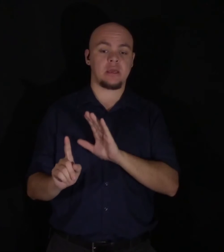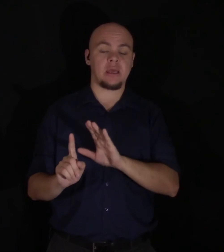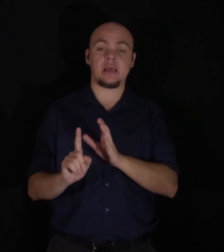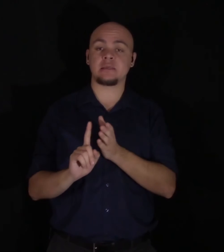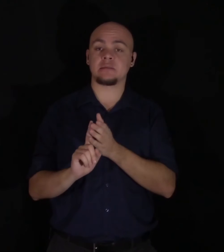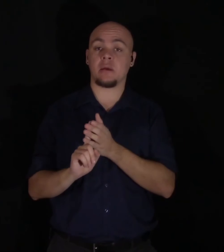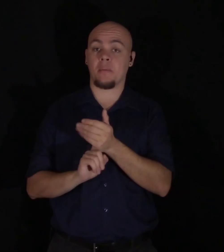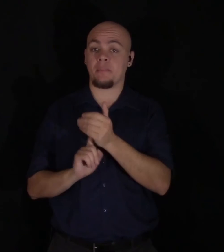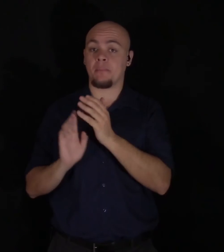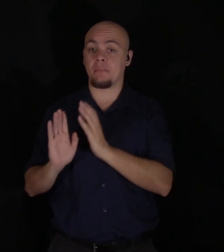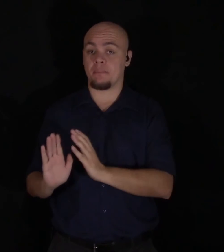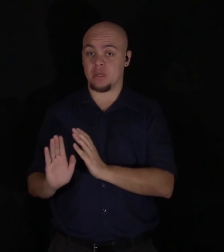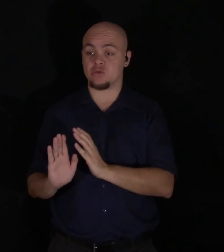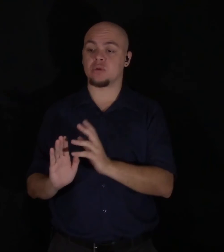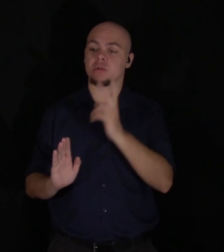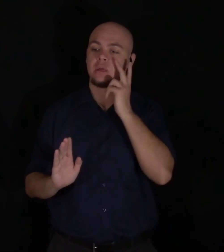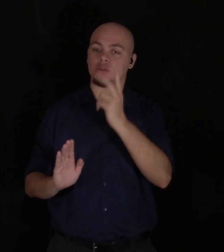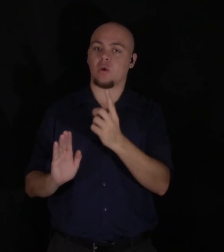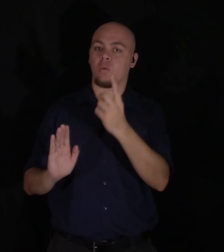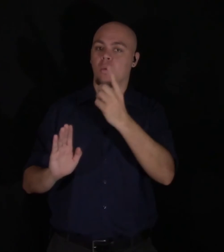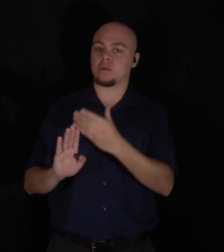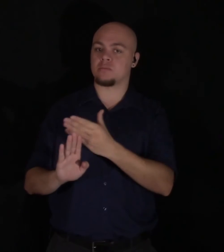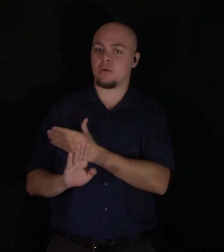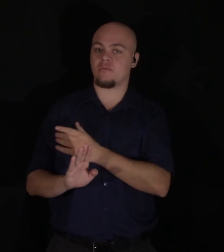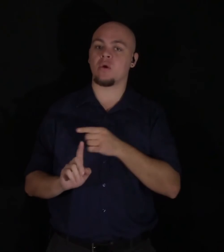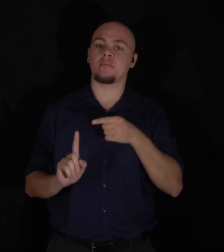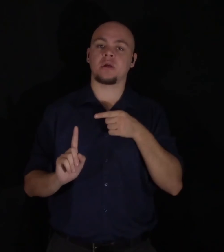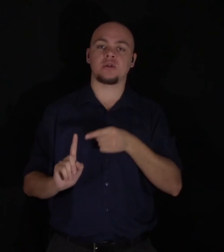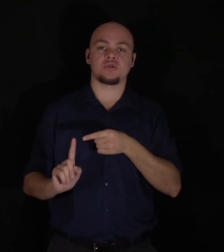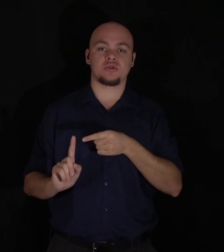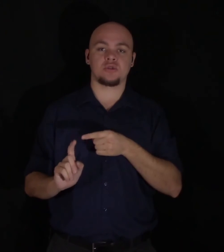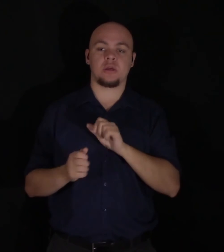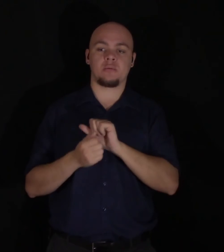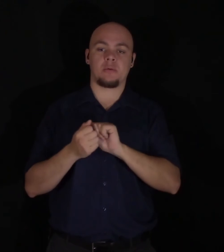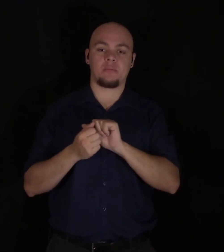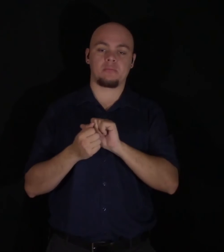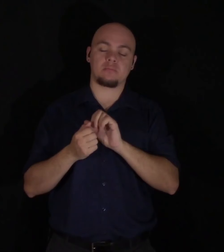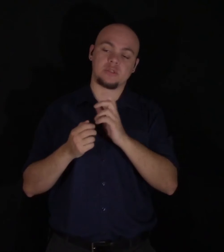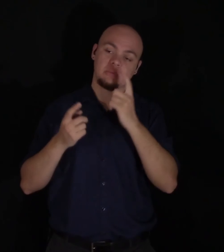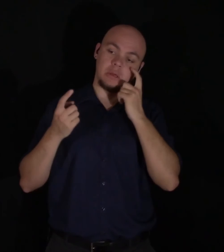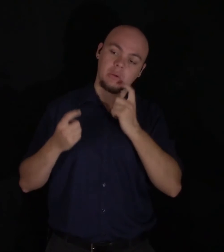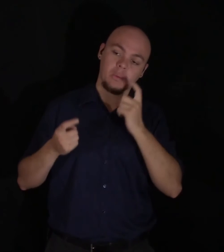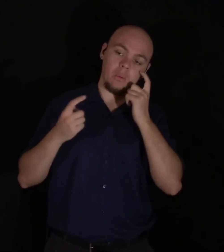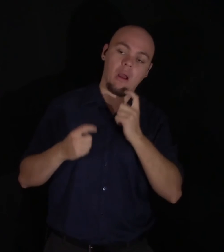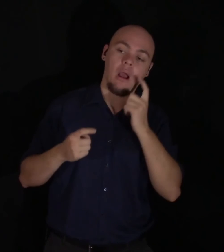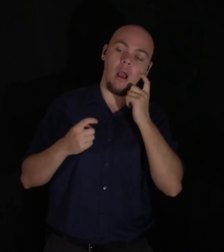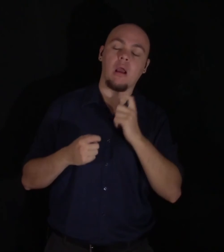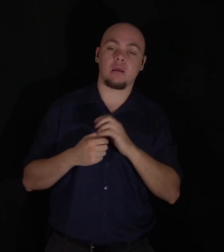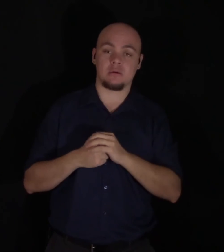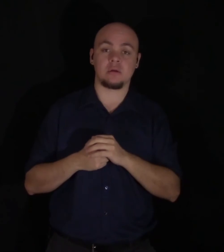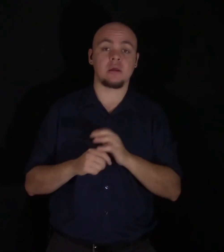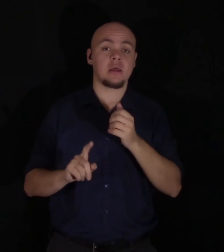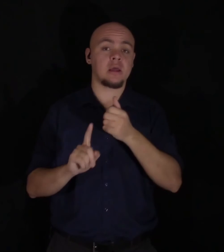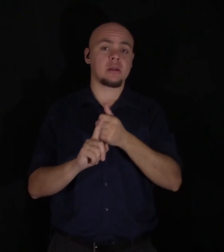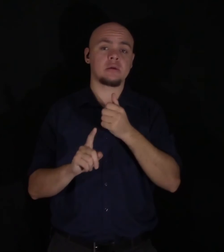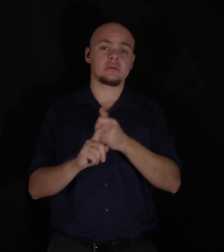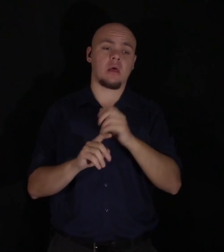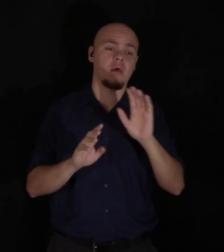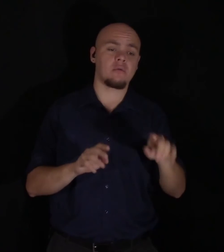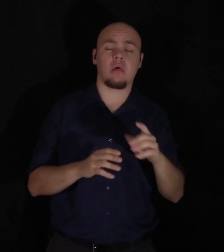destined ceremony, but she was bathed in tears, and, throwing herself at his feet,